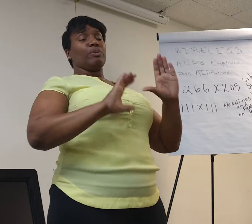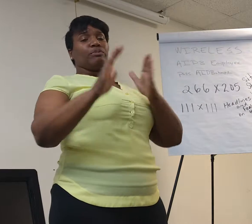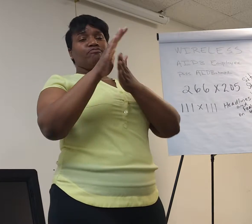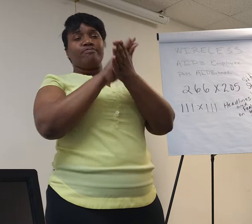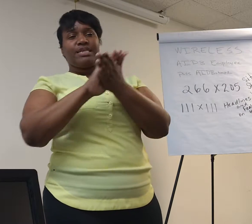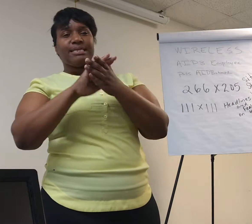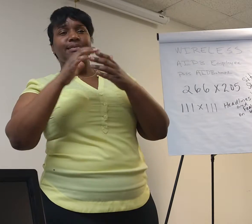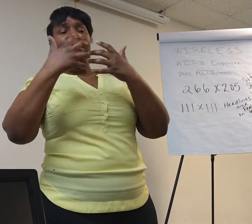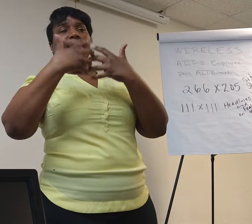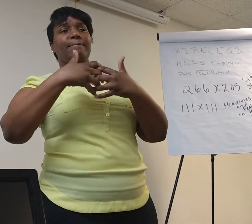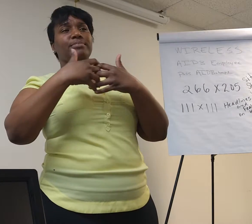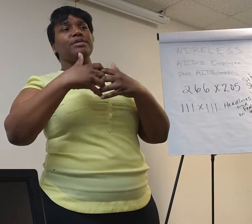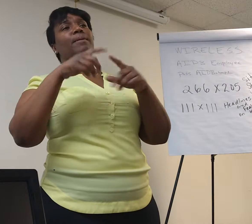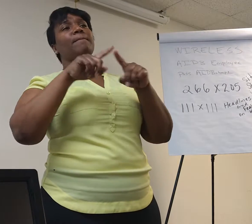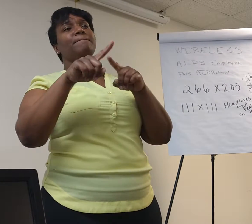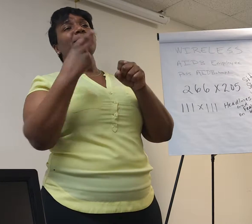lower temp because of the chemical they're using.